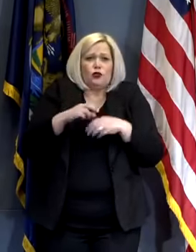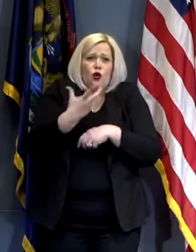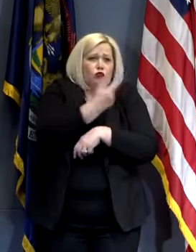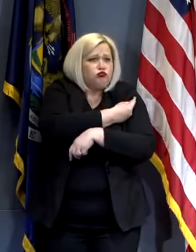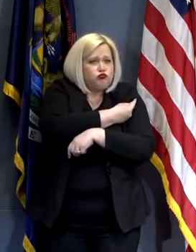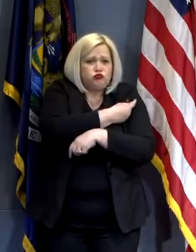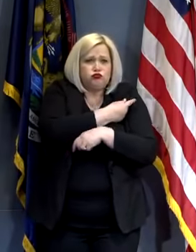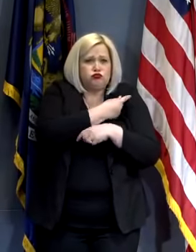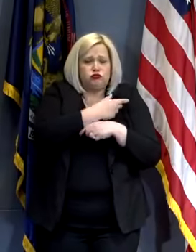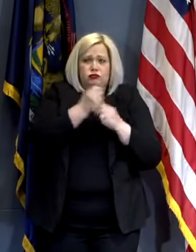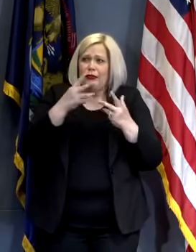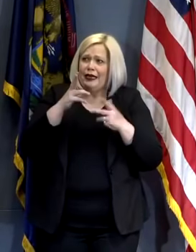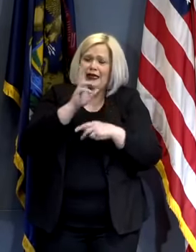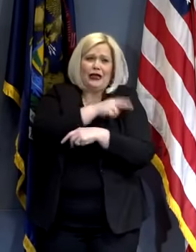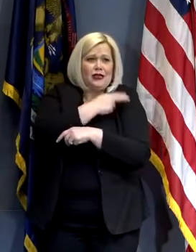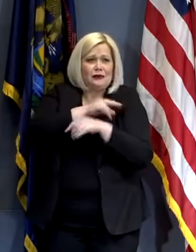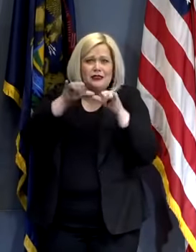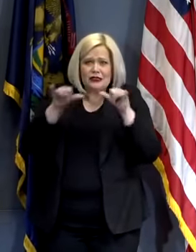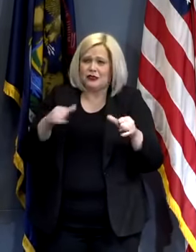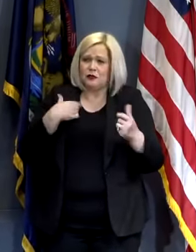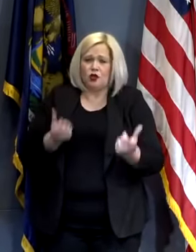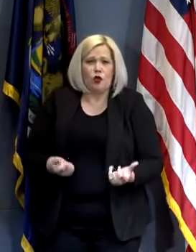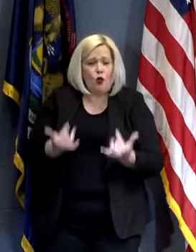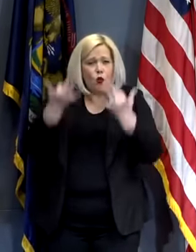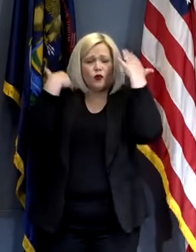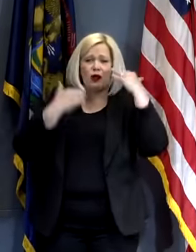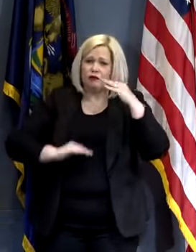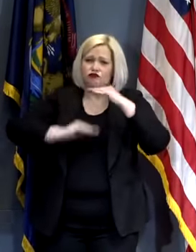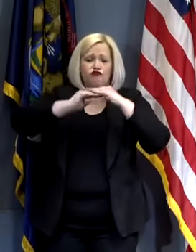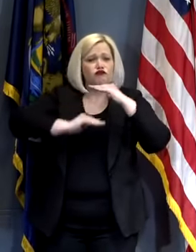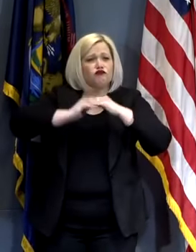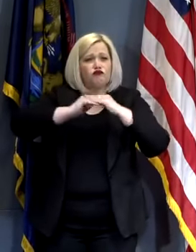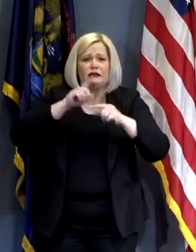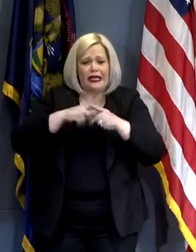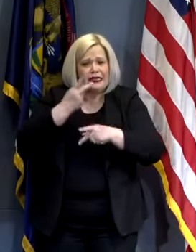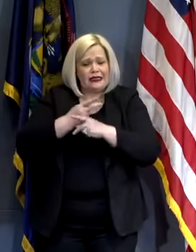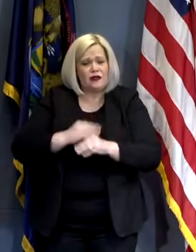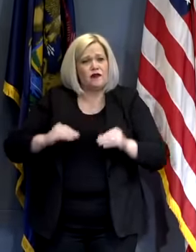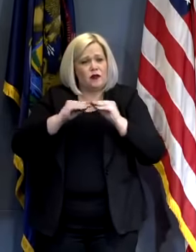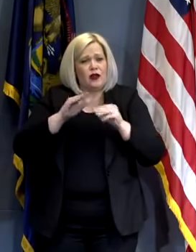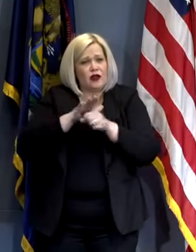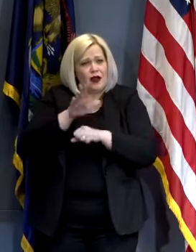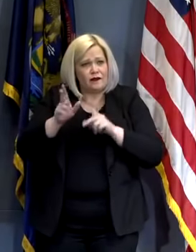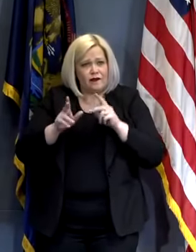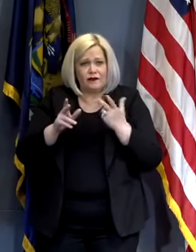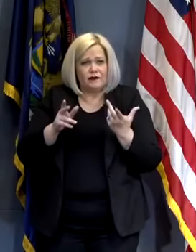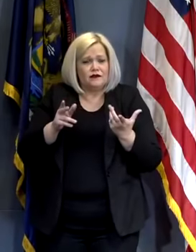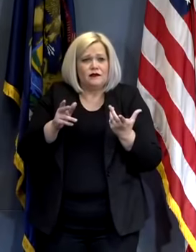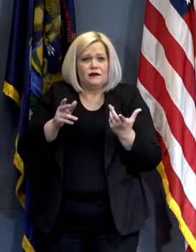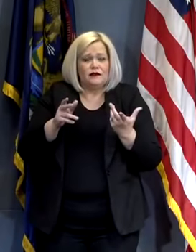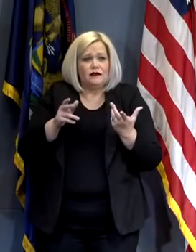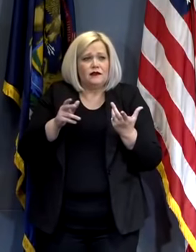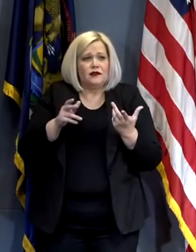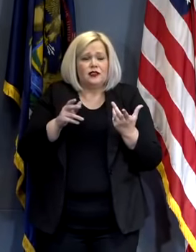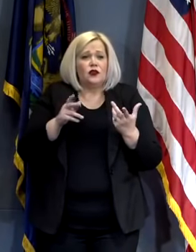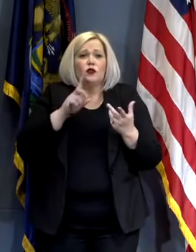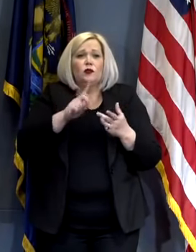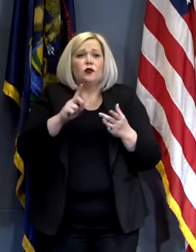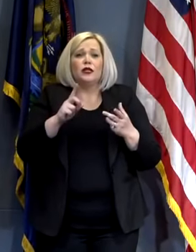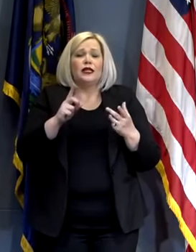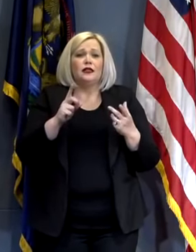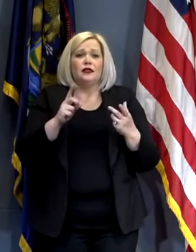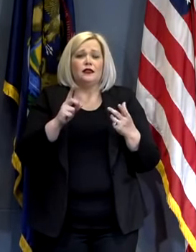medical systems that are in surge mode because we're inundated, that the worst thing